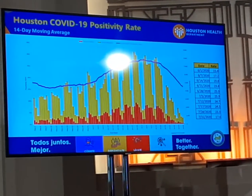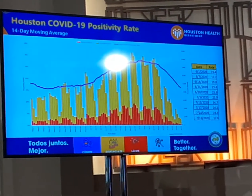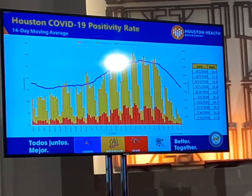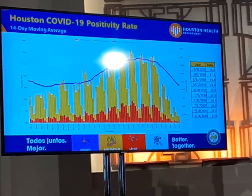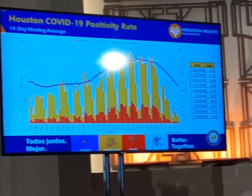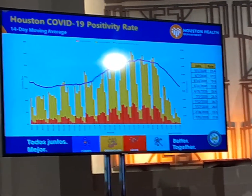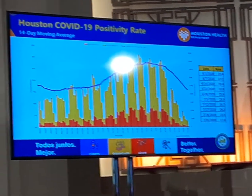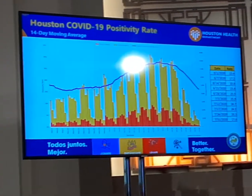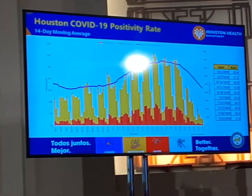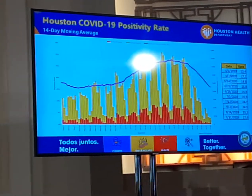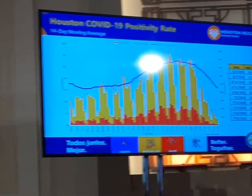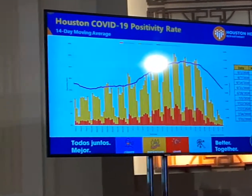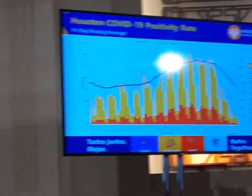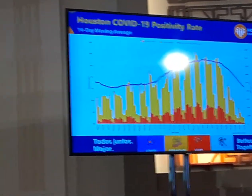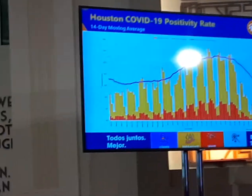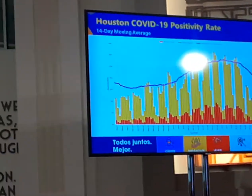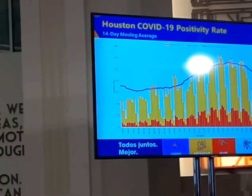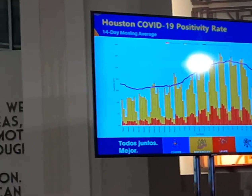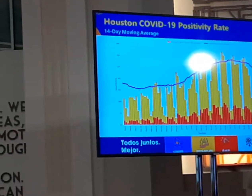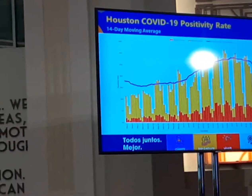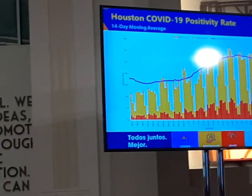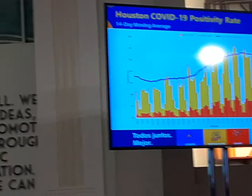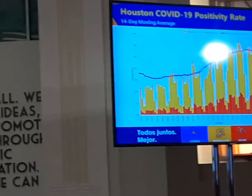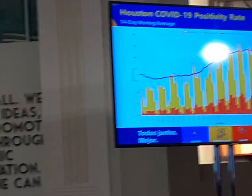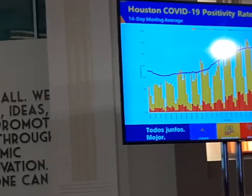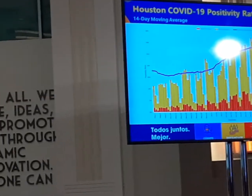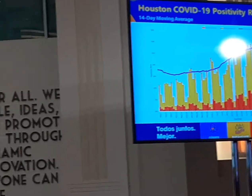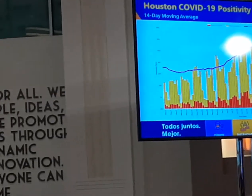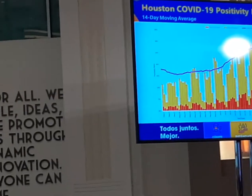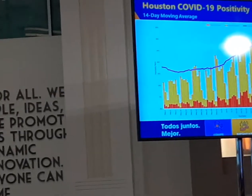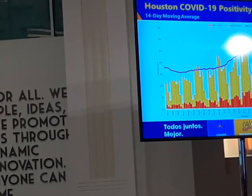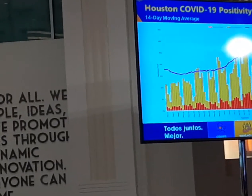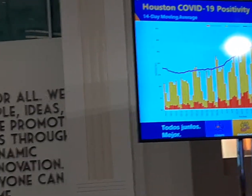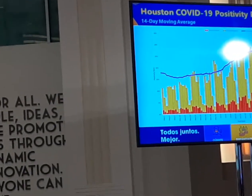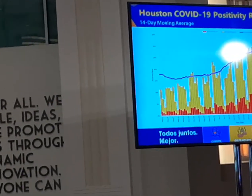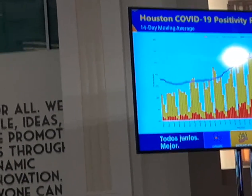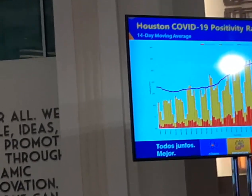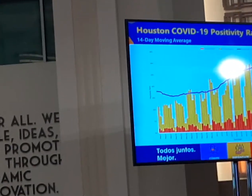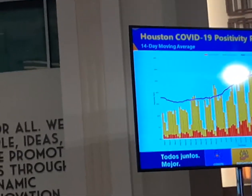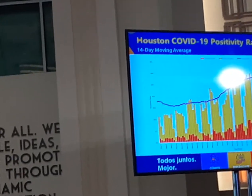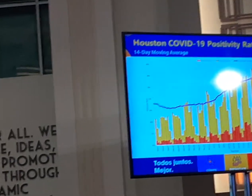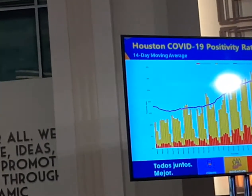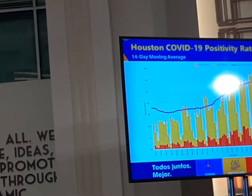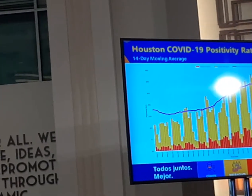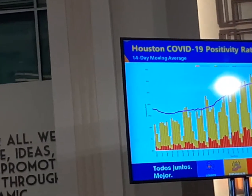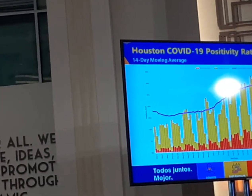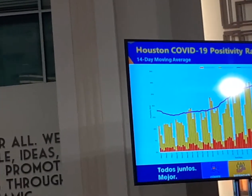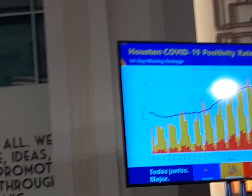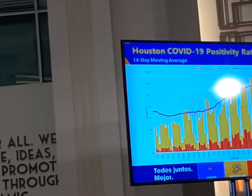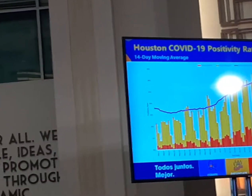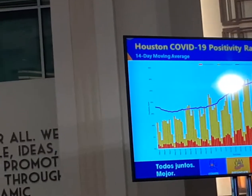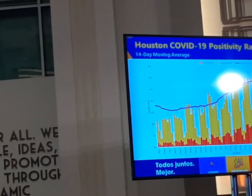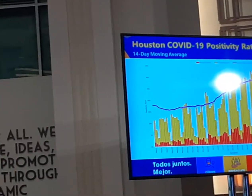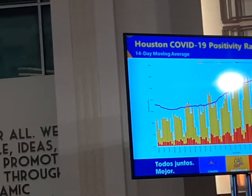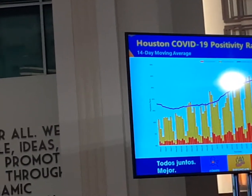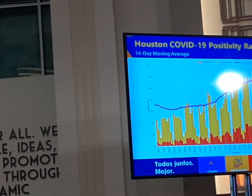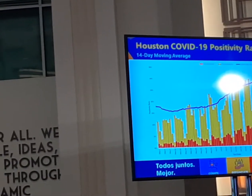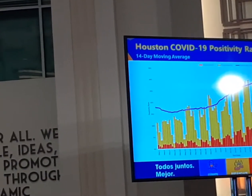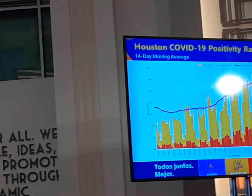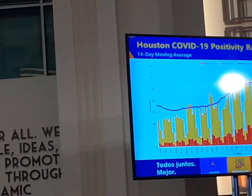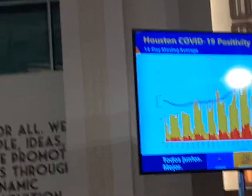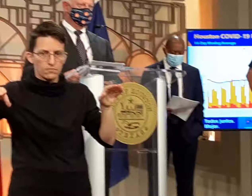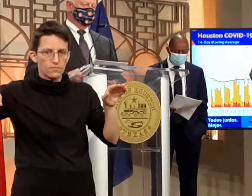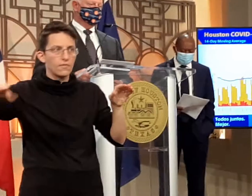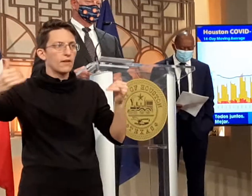is we calculate that to make sure that it doesn't have a lot of variability from day to day. That is a very solid number. And you can